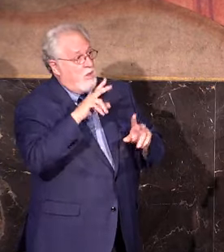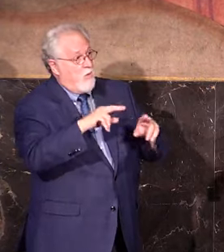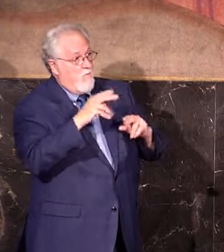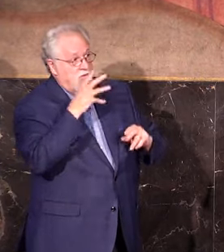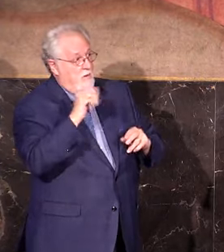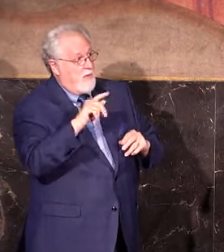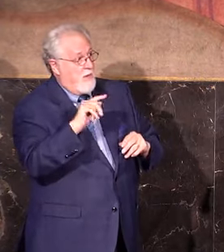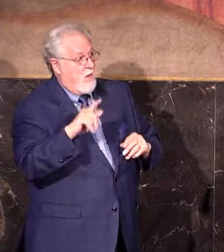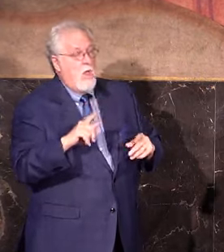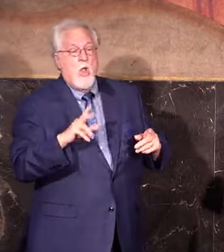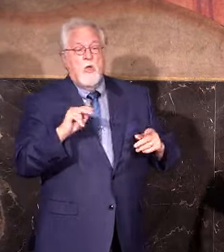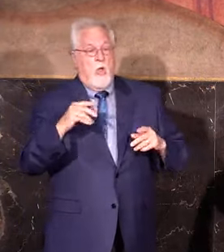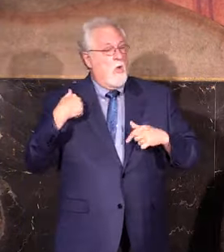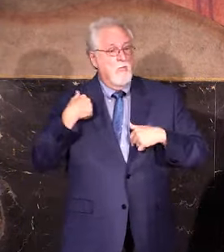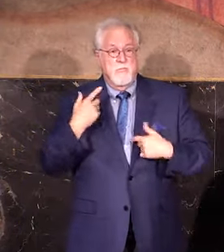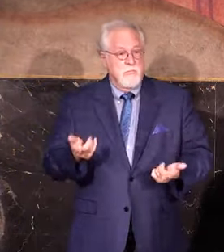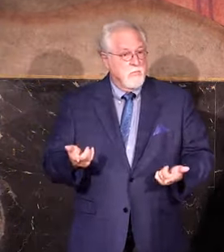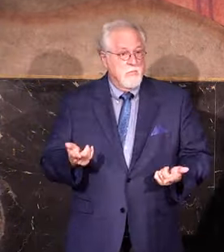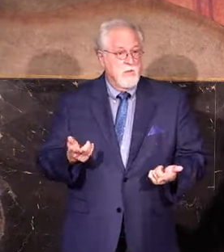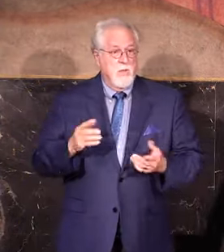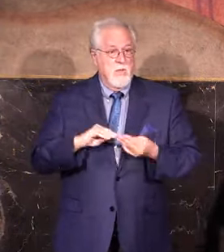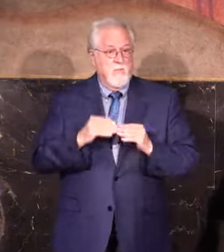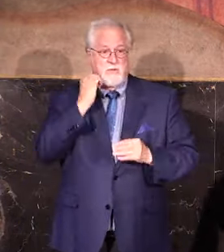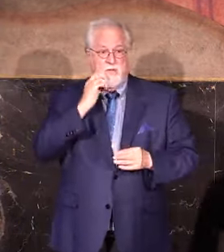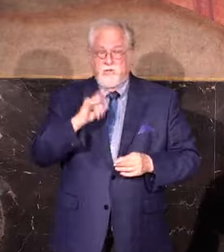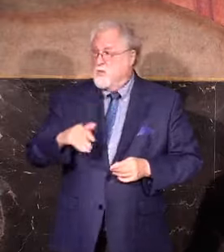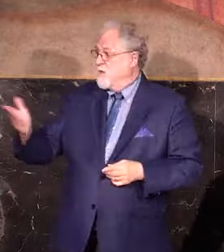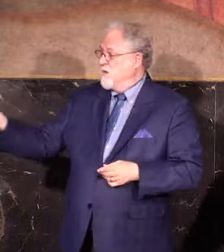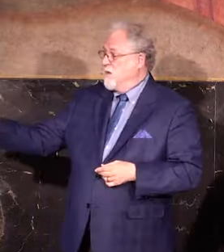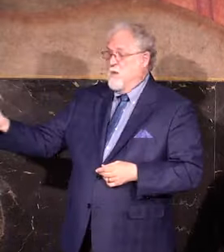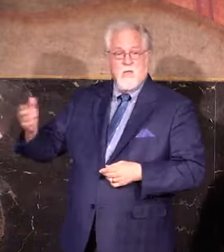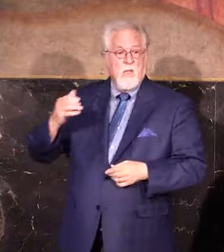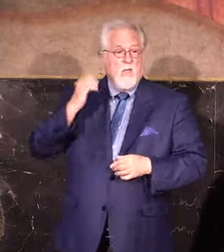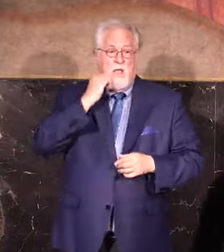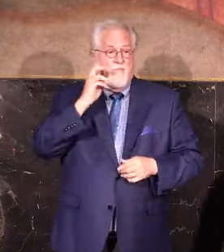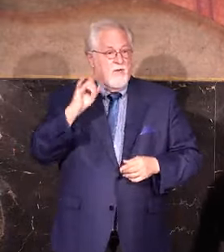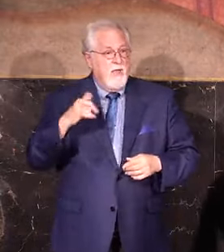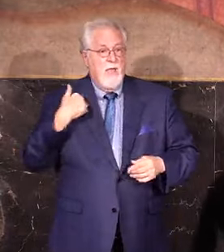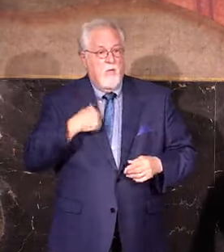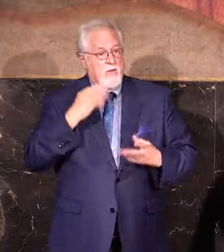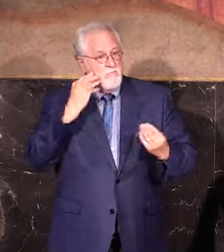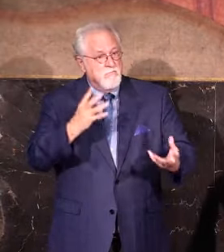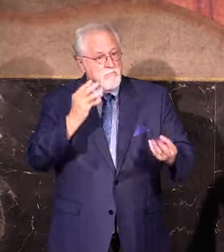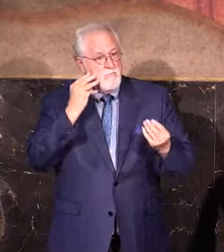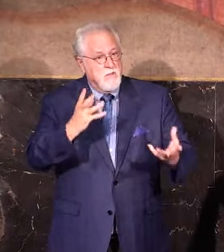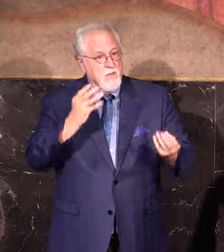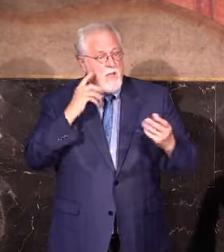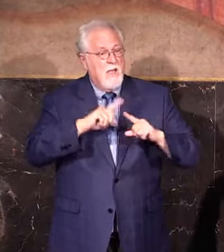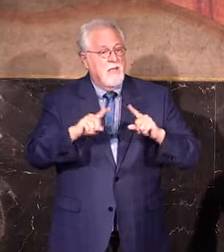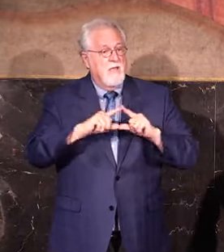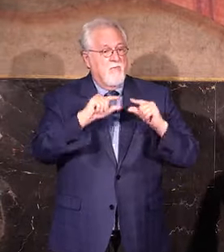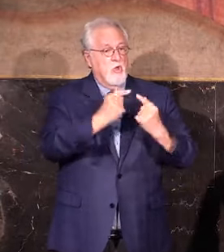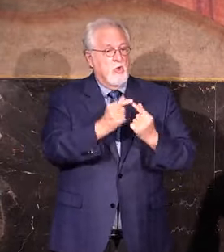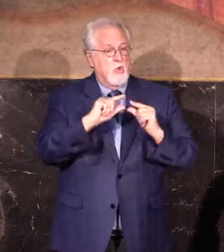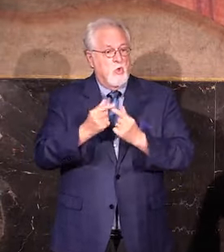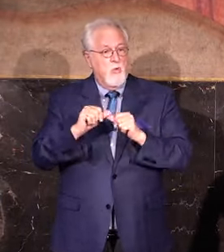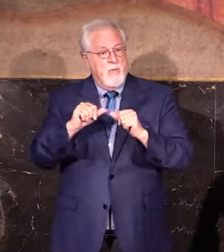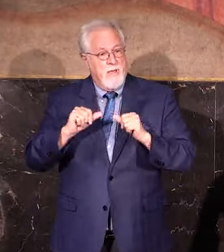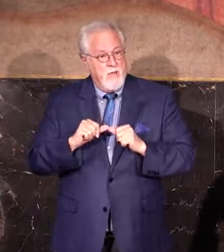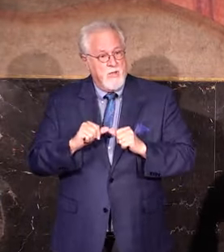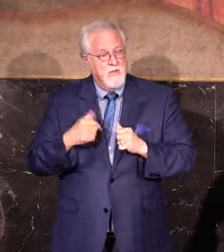about the outbreak at all? No, we've been releasing numbers every day of cases. We're trying to give information about different congregate settings that we're